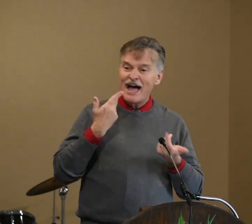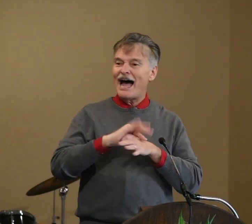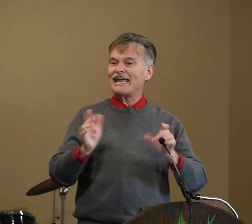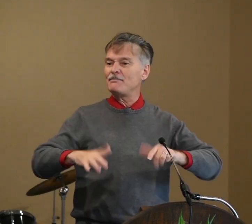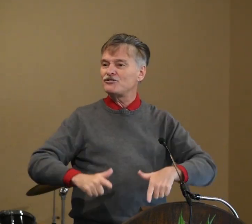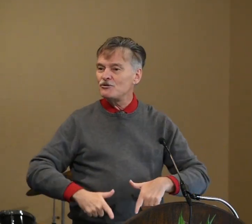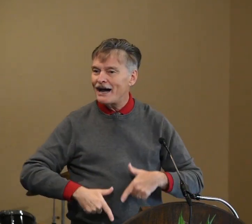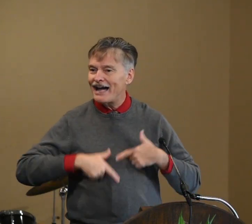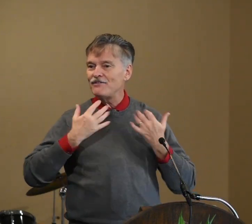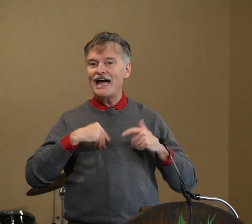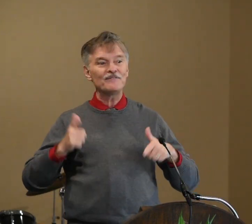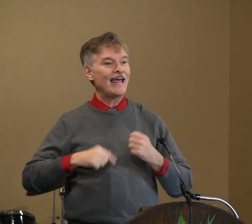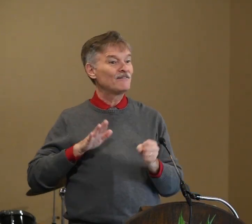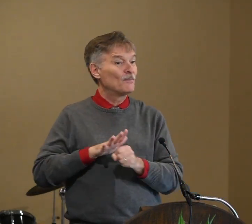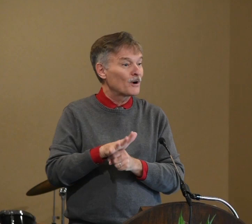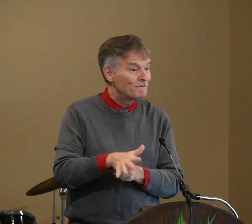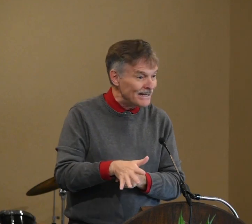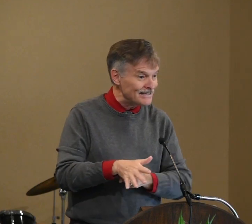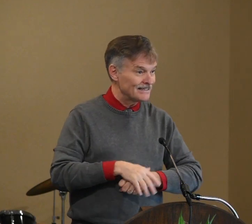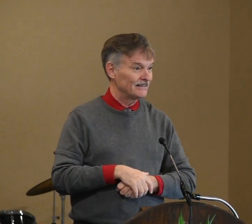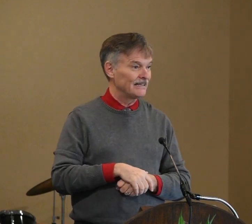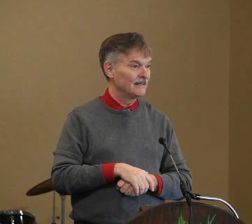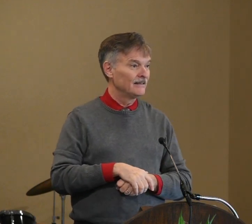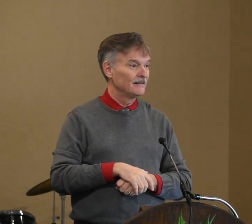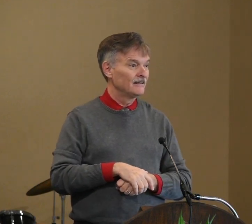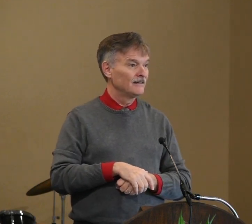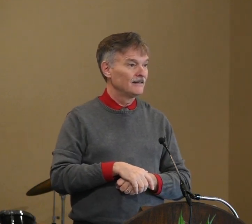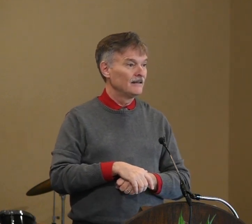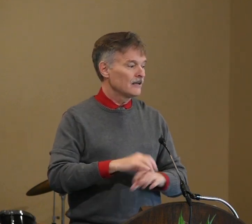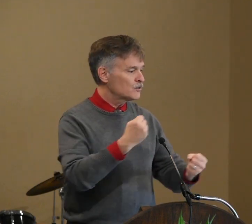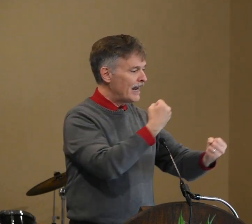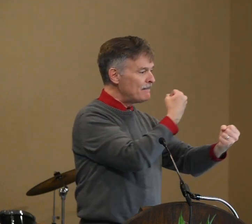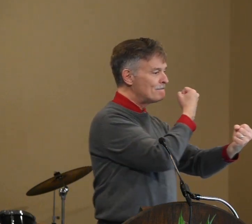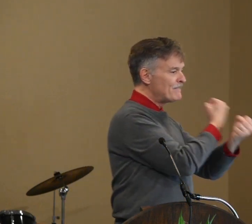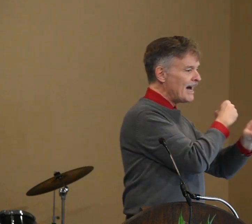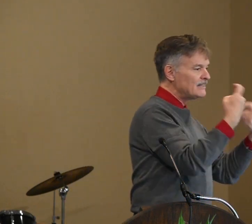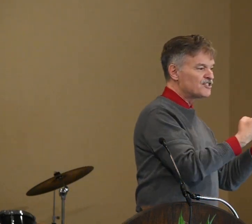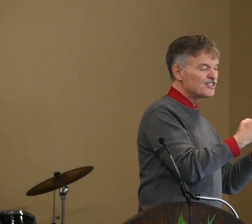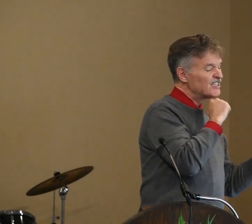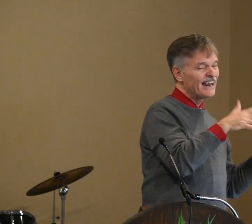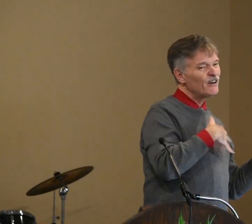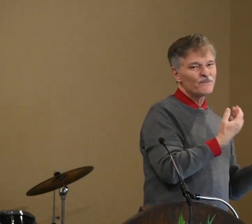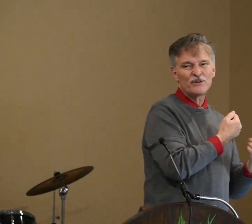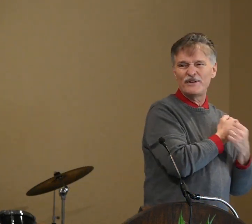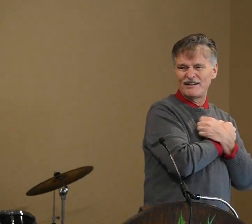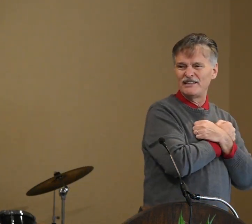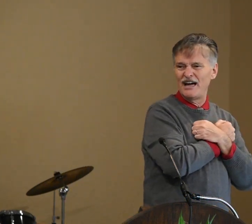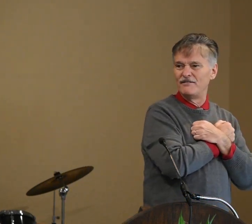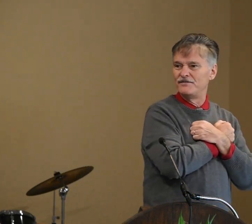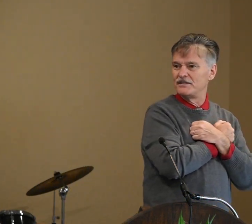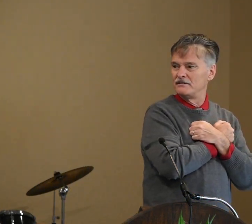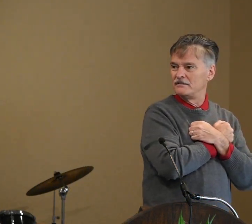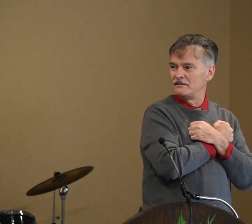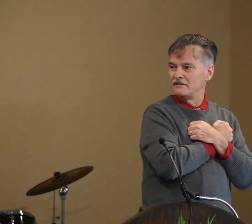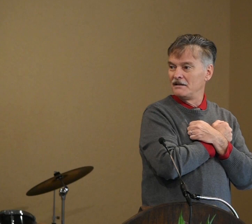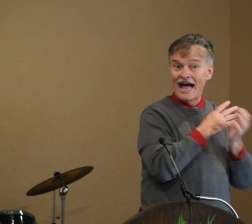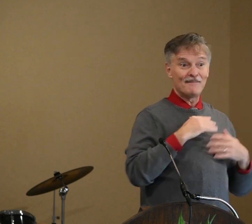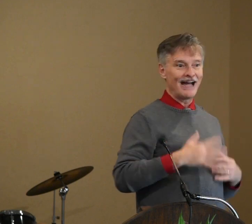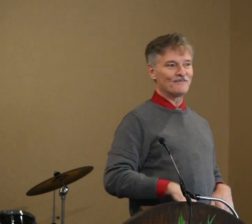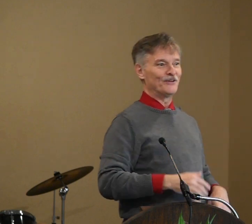I came that you might have life and have it more abundantly. Because when I'm in bondage to sin, I don't feel very loved. I might feel